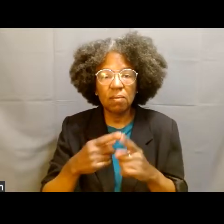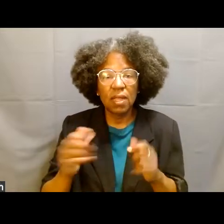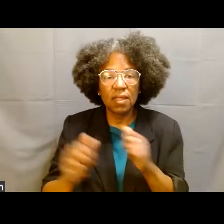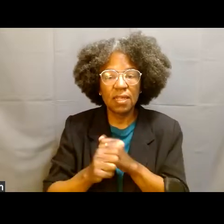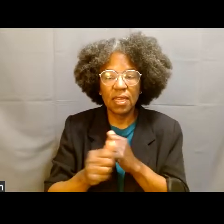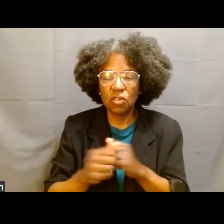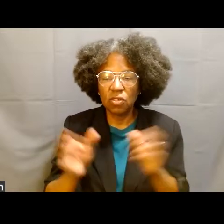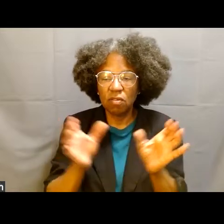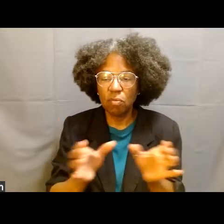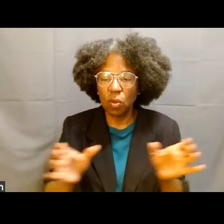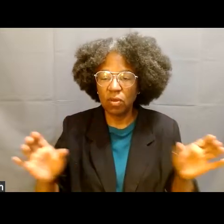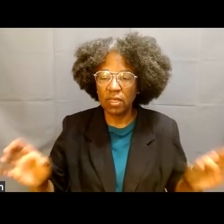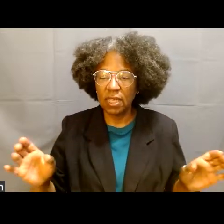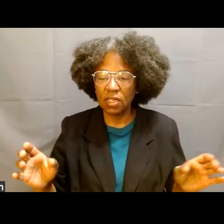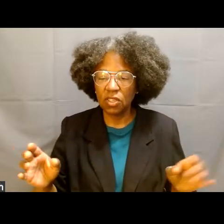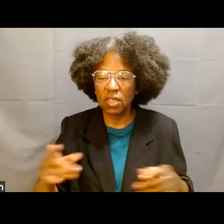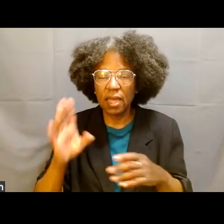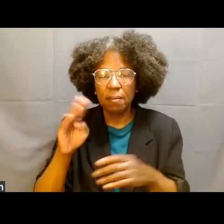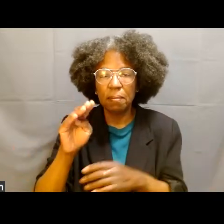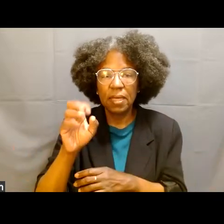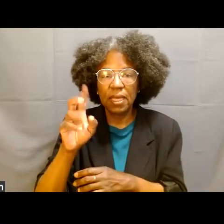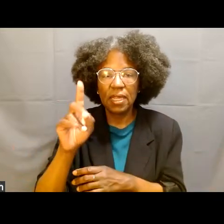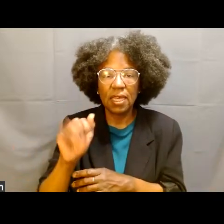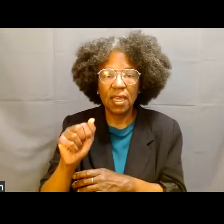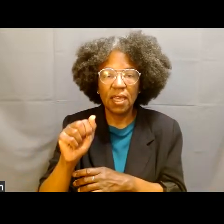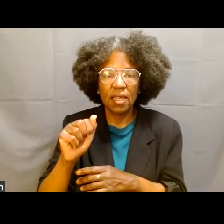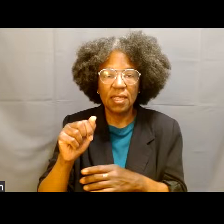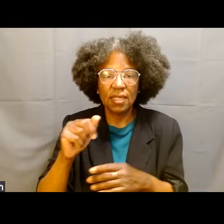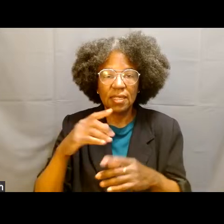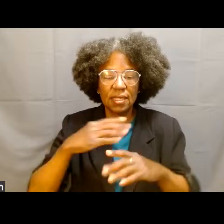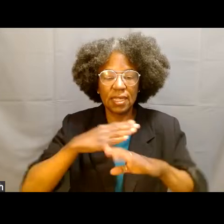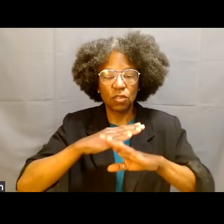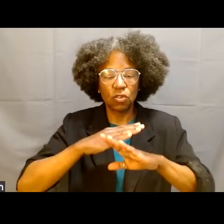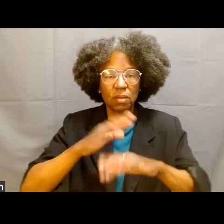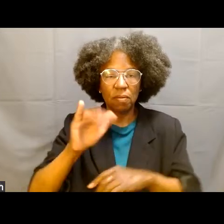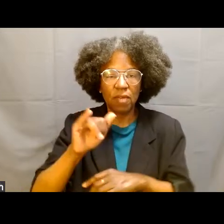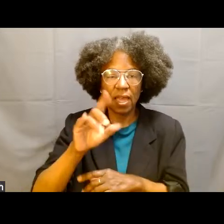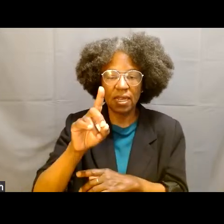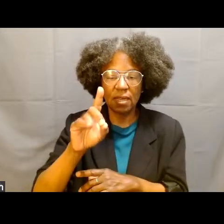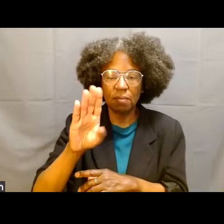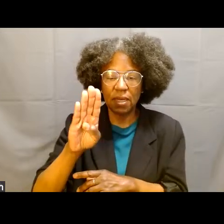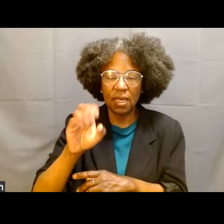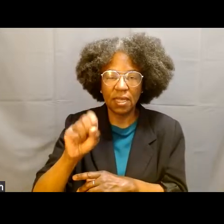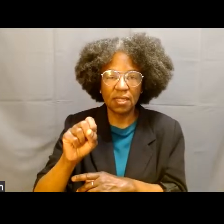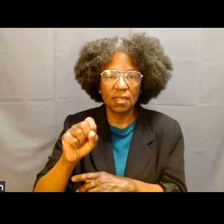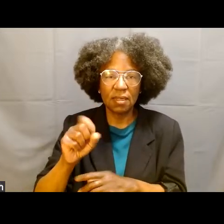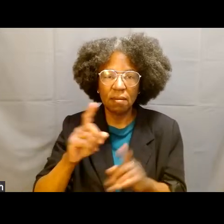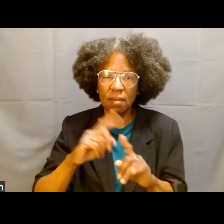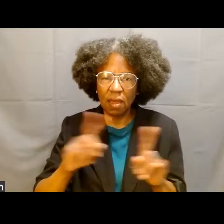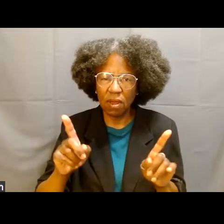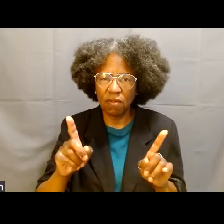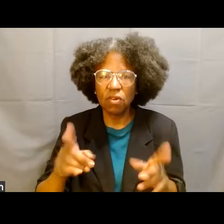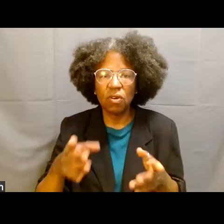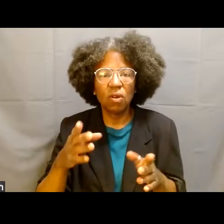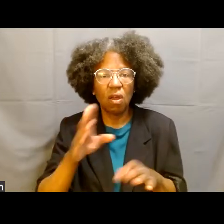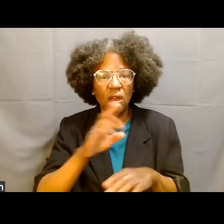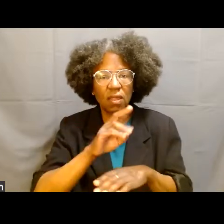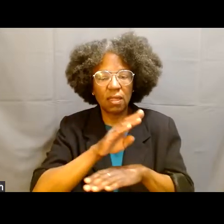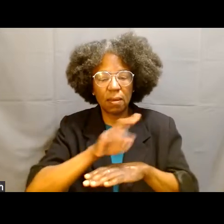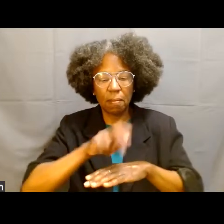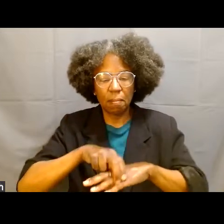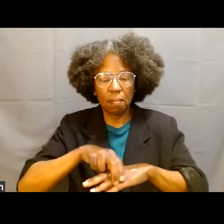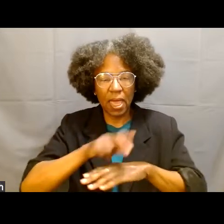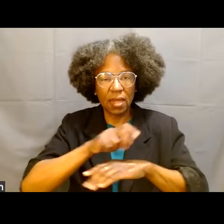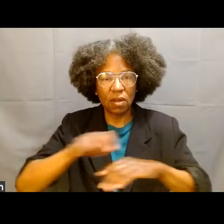media censorship of ideas. And yet, on the panel of locally elected officials, there was only